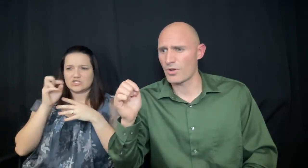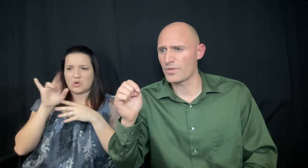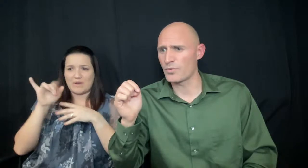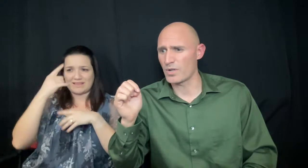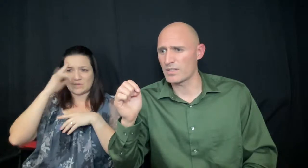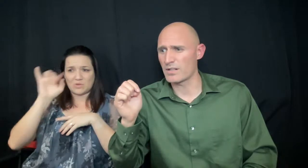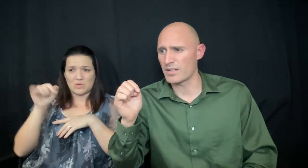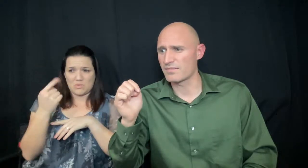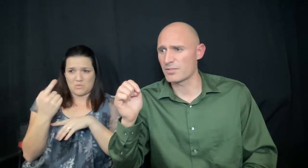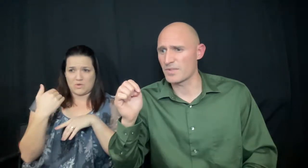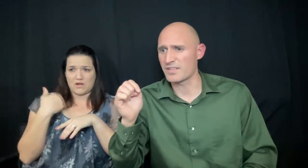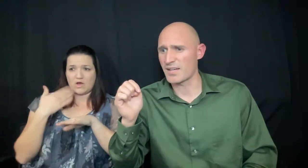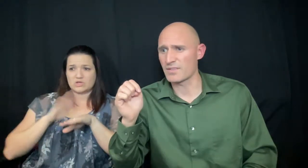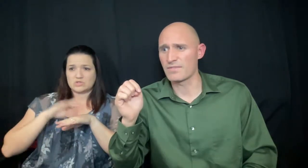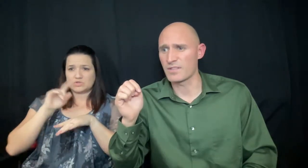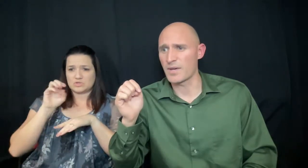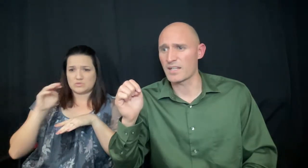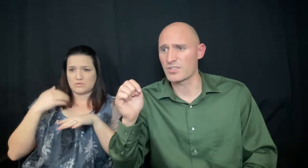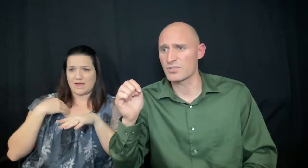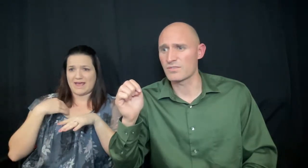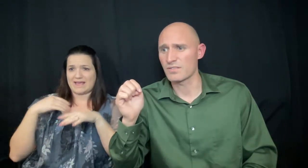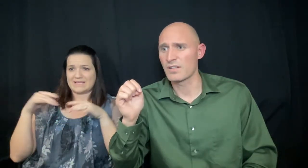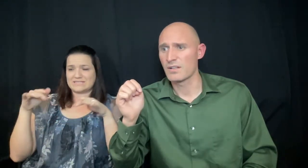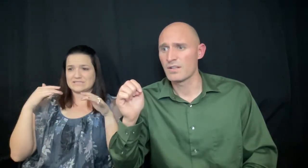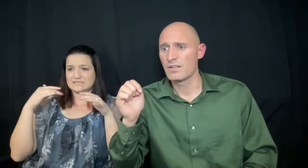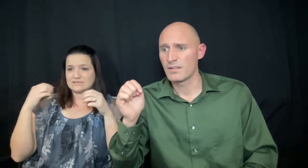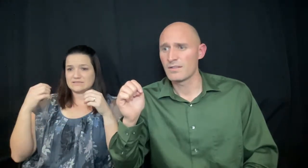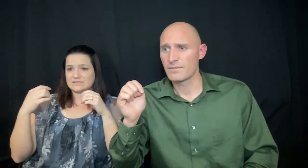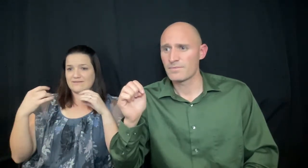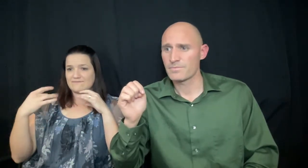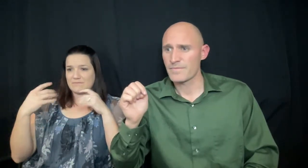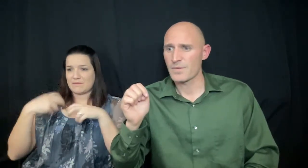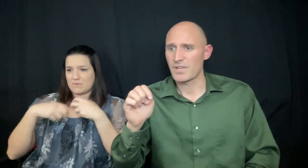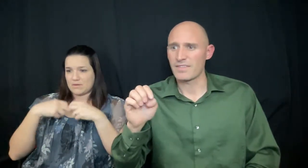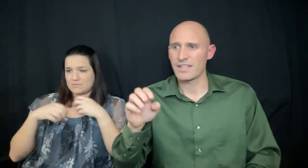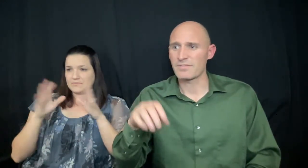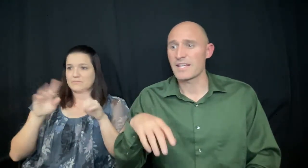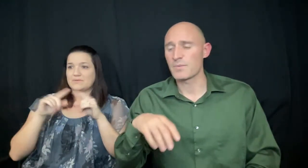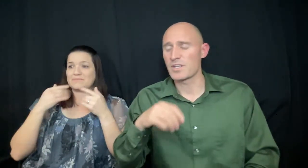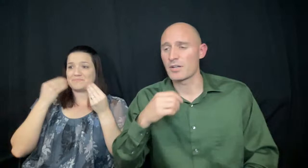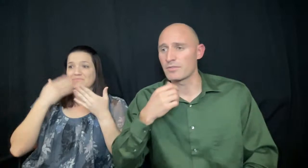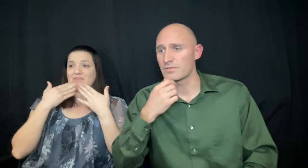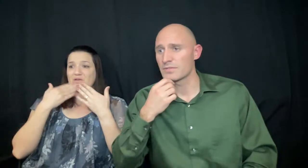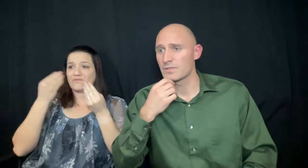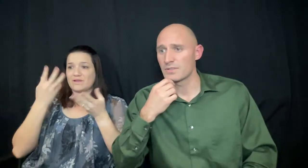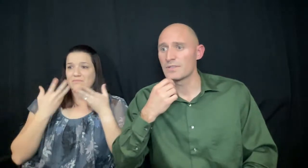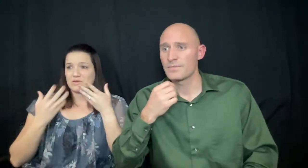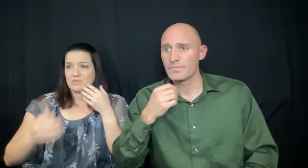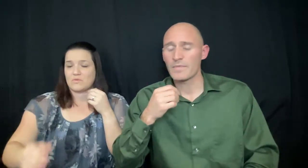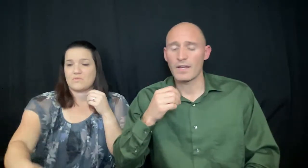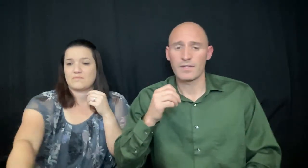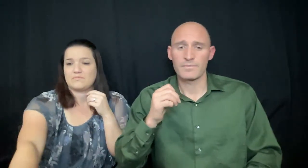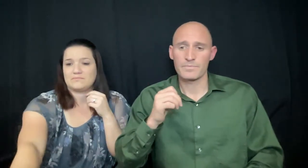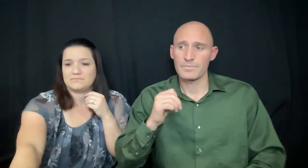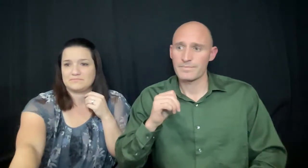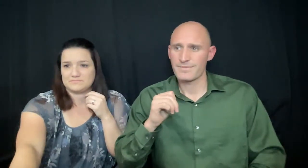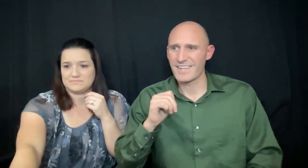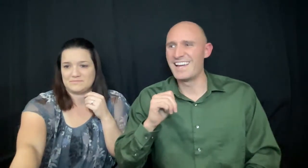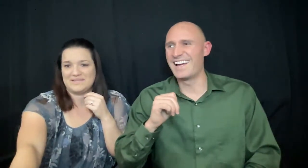only one on Zoom that's having the feedback issues. But thanks for letting me know. Okay, it's me then. I